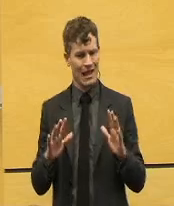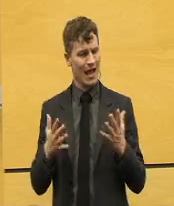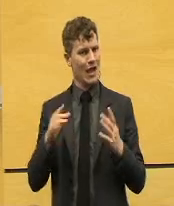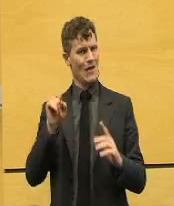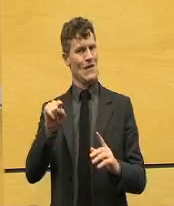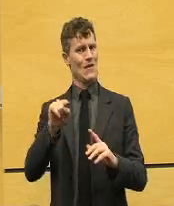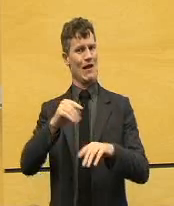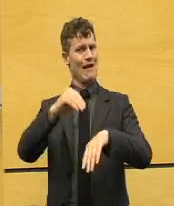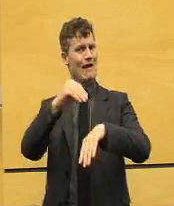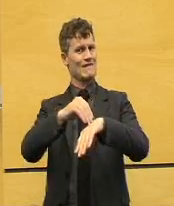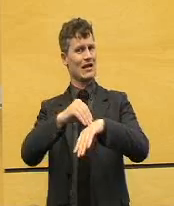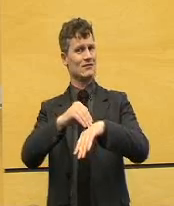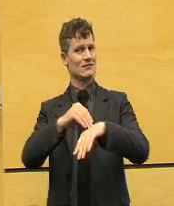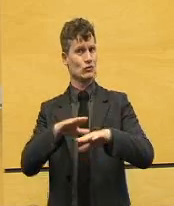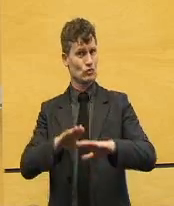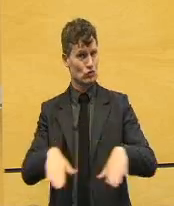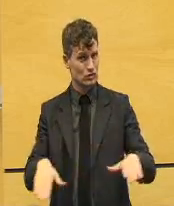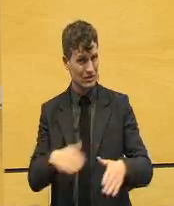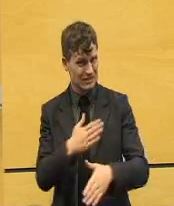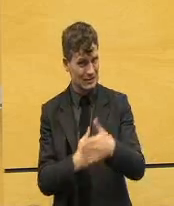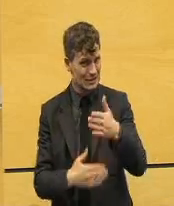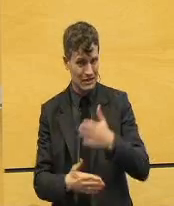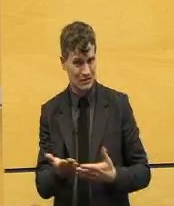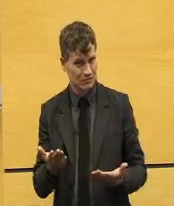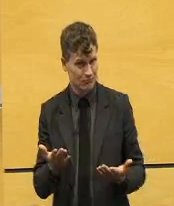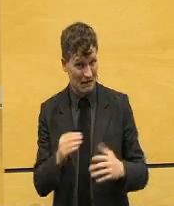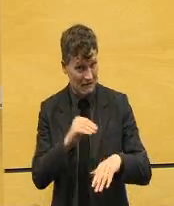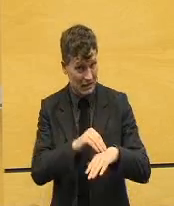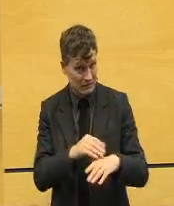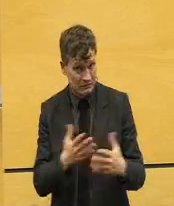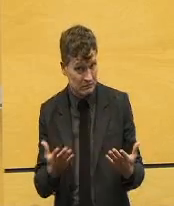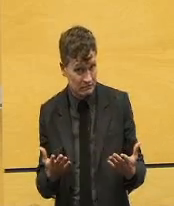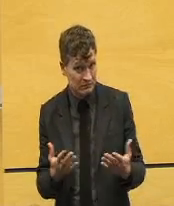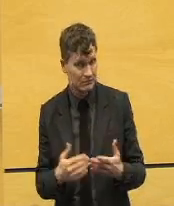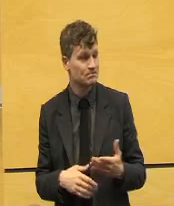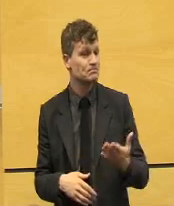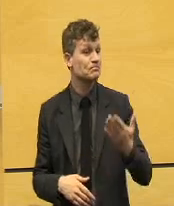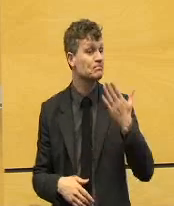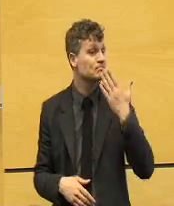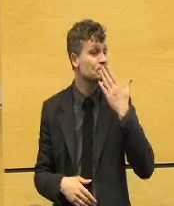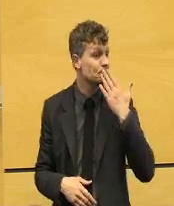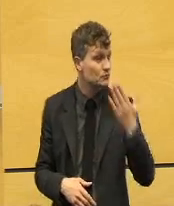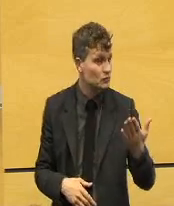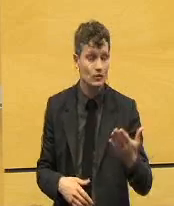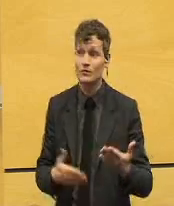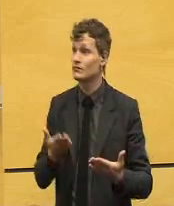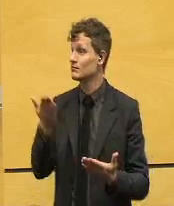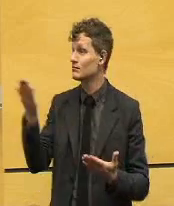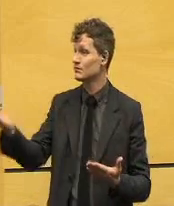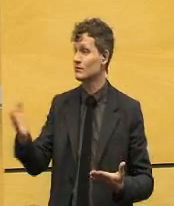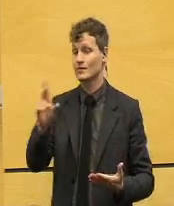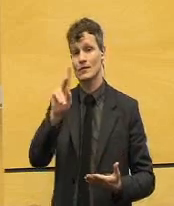affects children with disabilities. Thank you very much, Ms. Kingston.